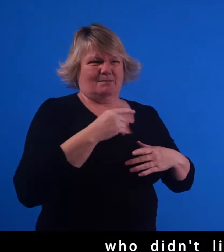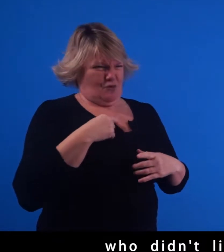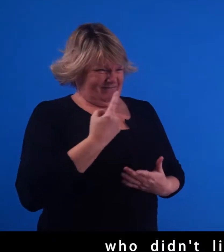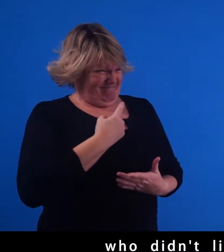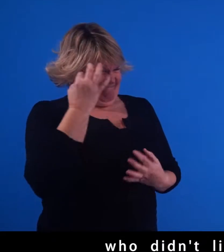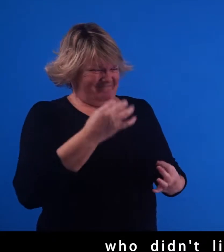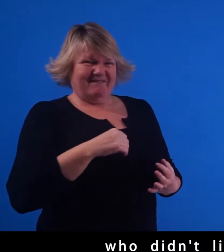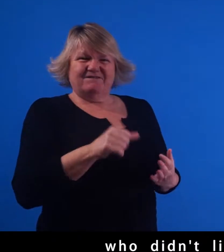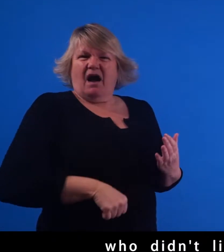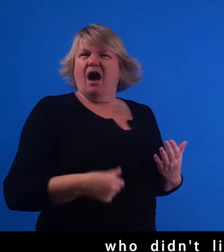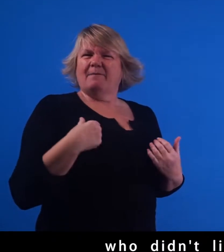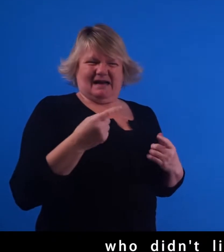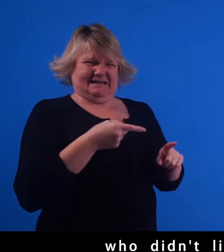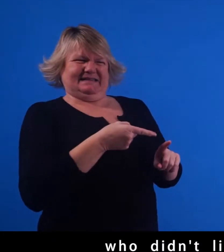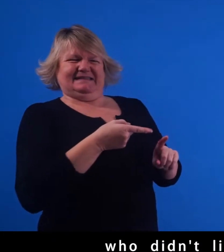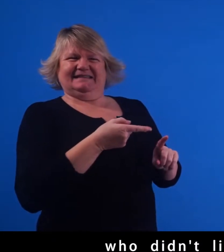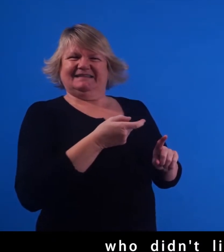roughneck farmer.